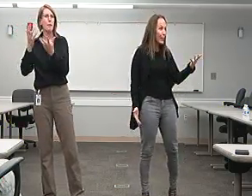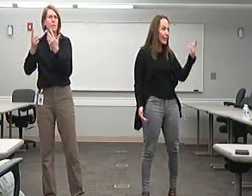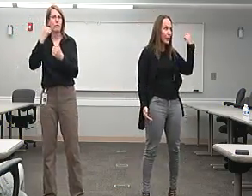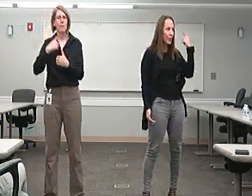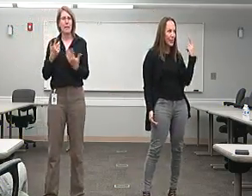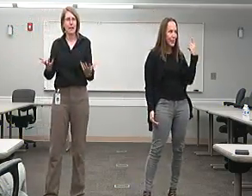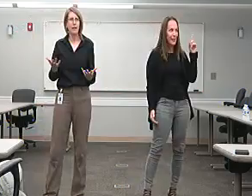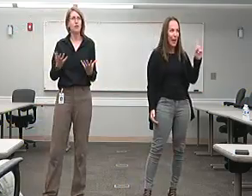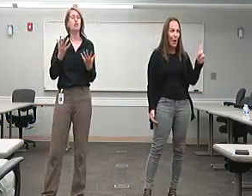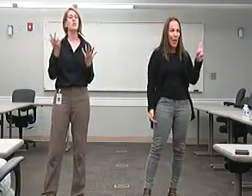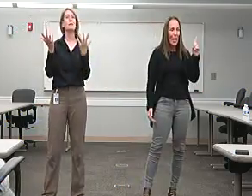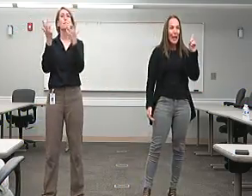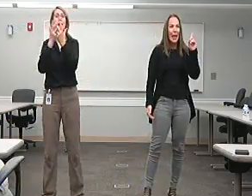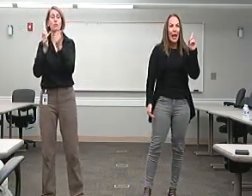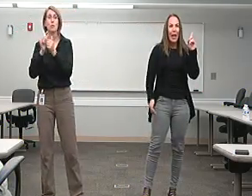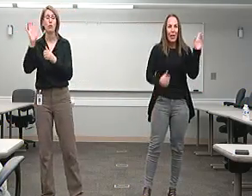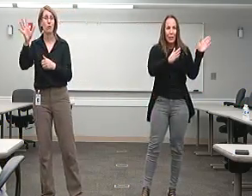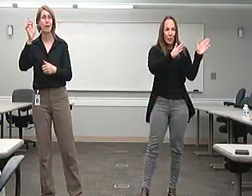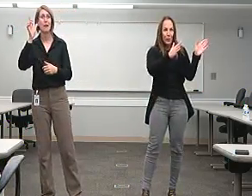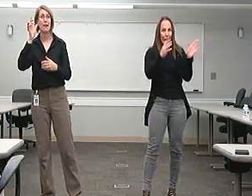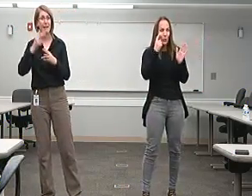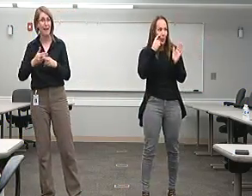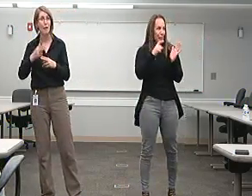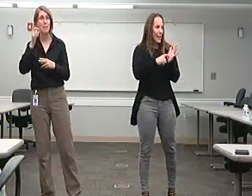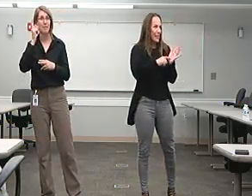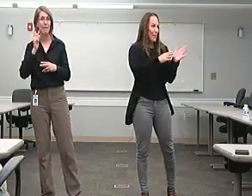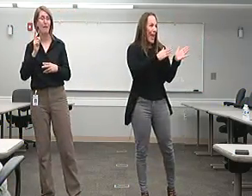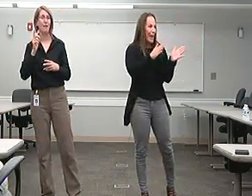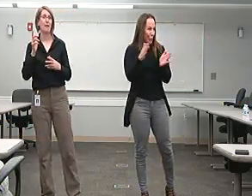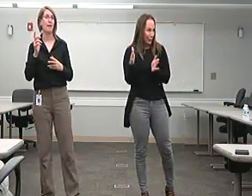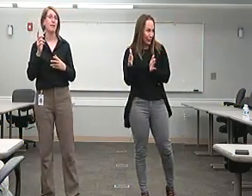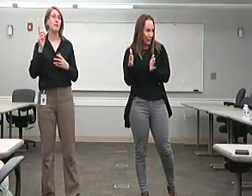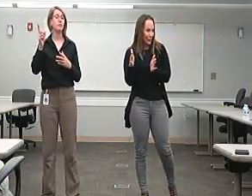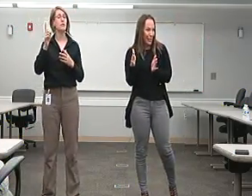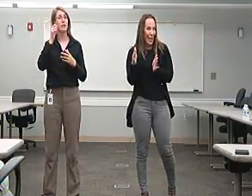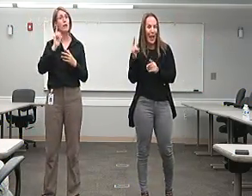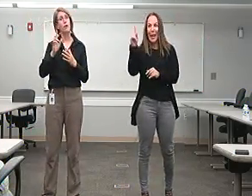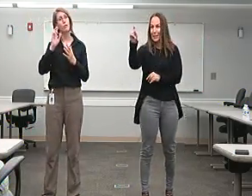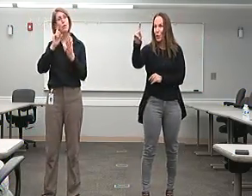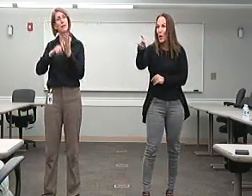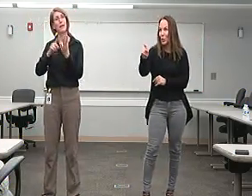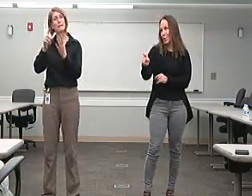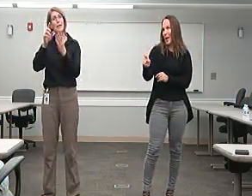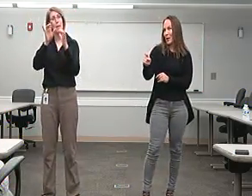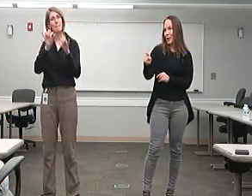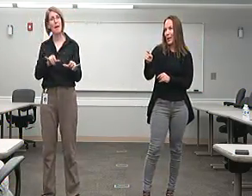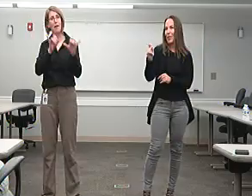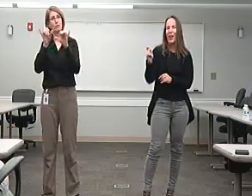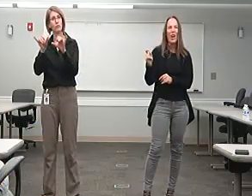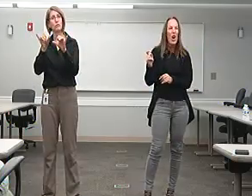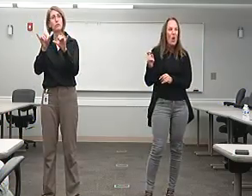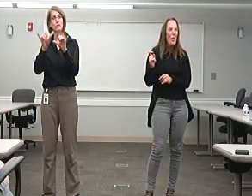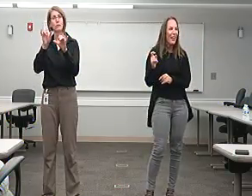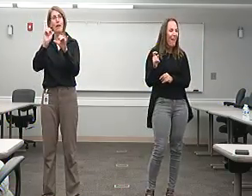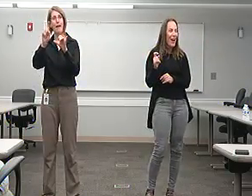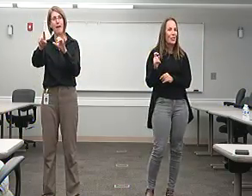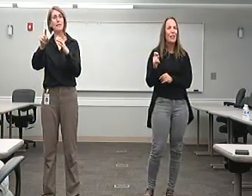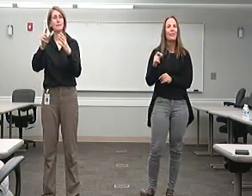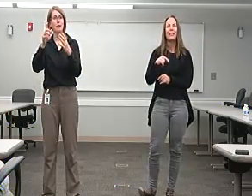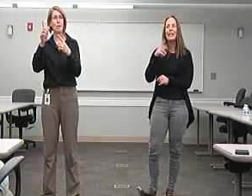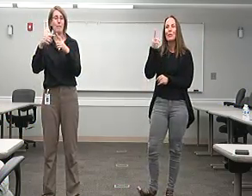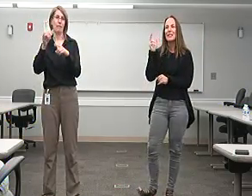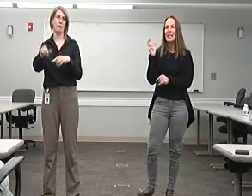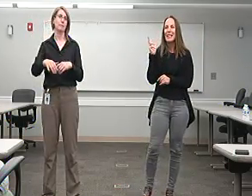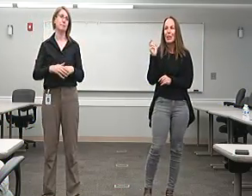Now, Leah recognized a pattern and asked the question about it. And I thought, oh my gosh, if Leah was a